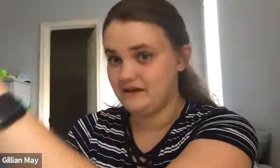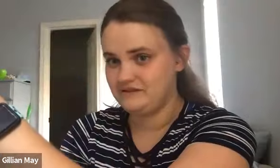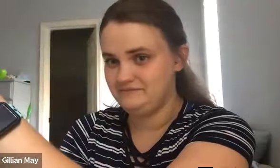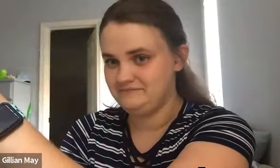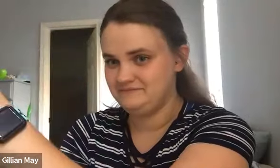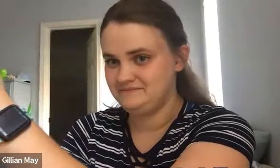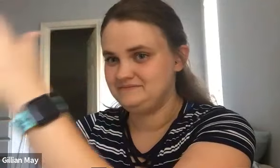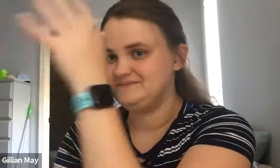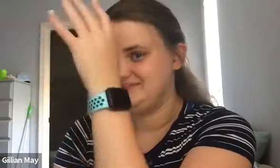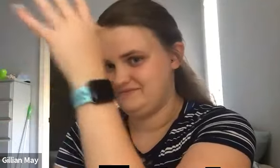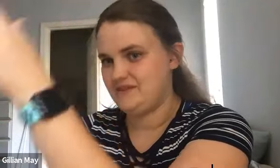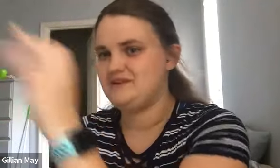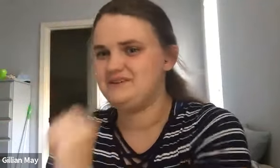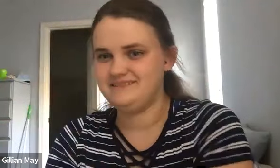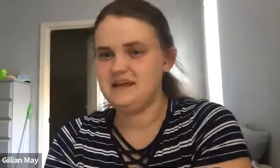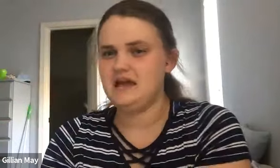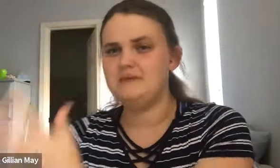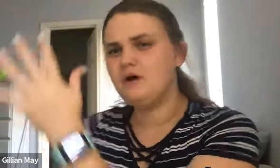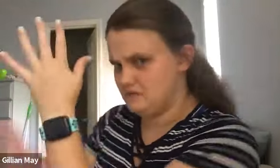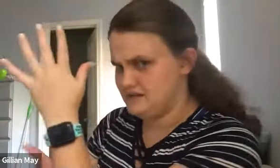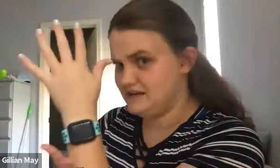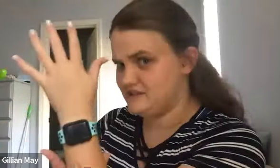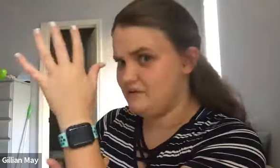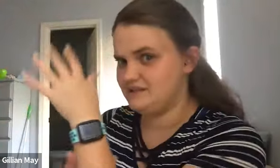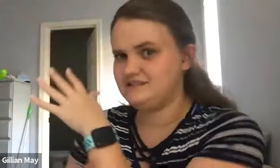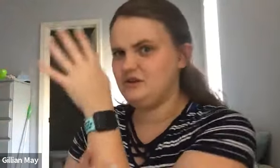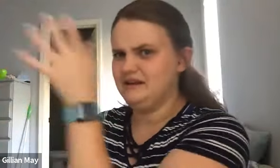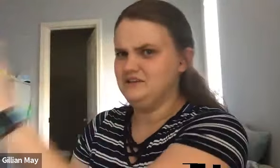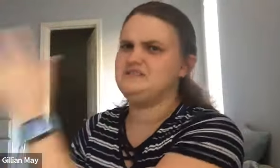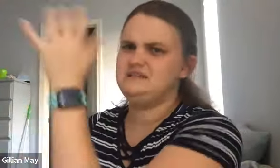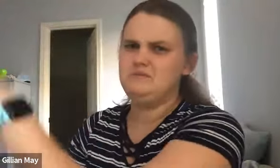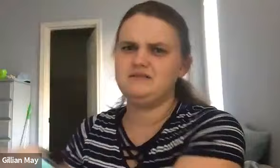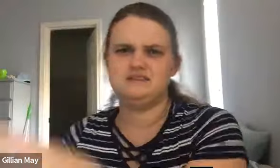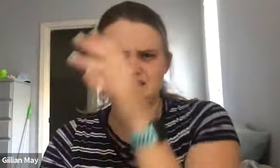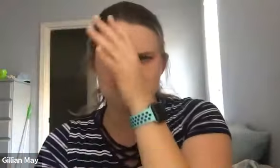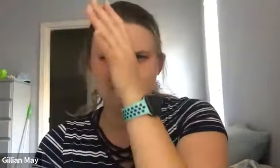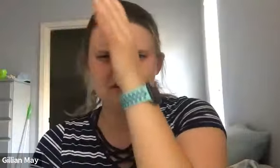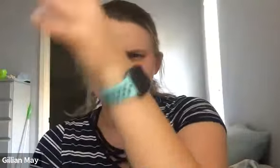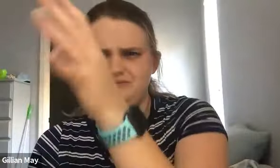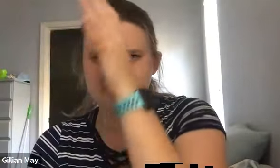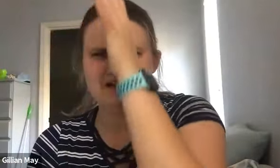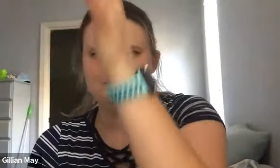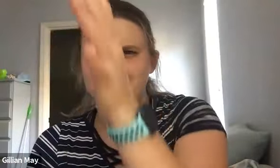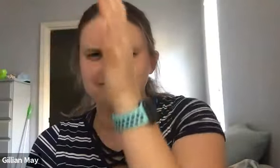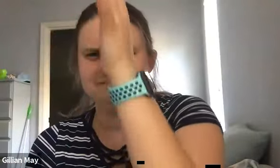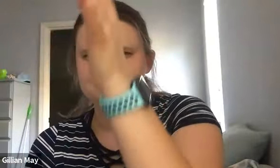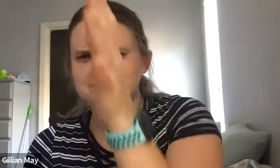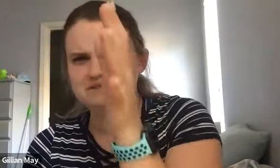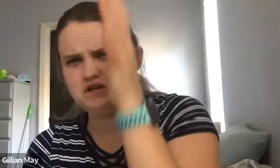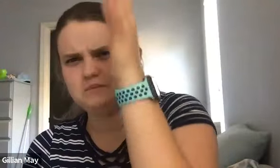grandfather, good. And the reason I'm sideways is so again, you can see me bouncing because I just feel like you can't really determine